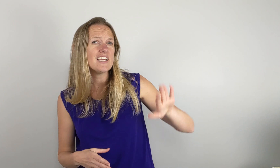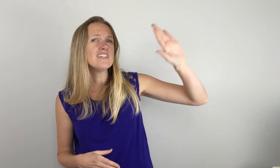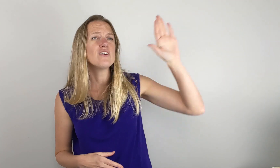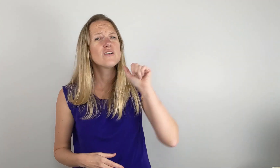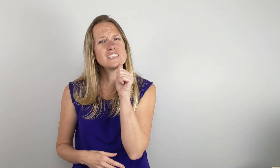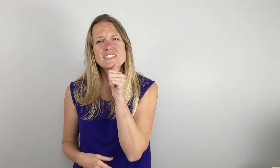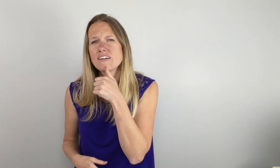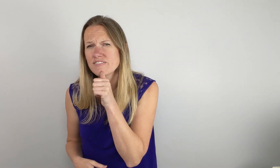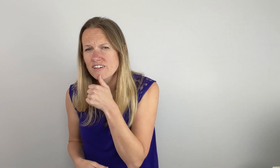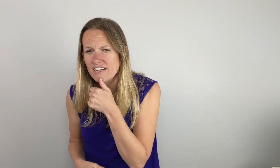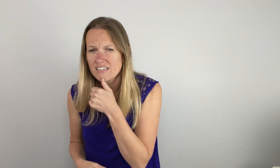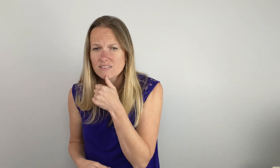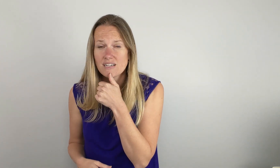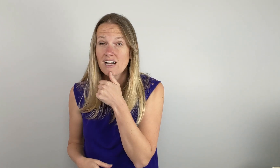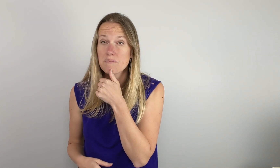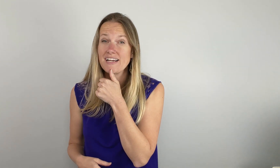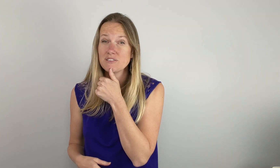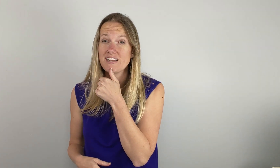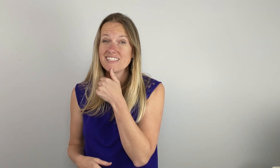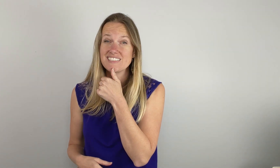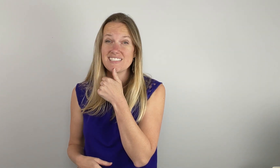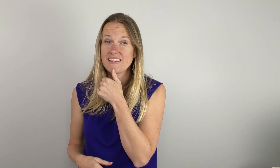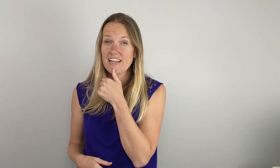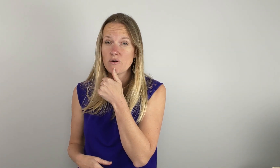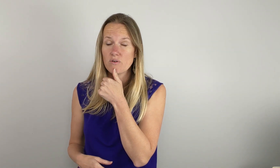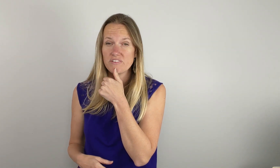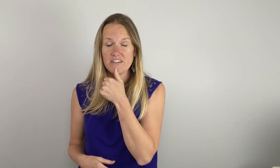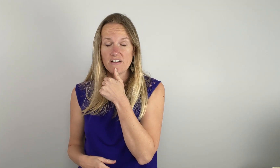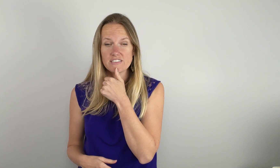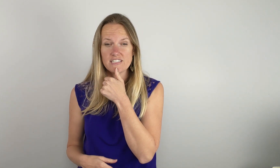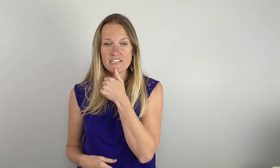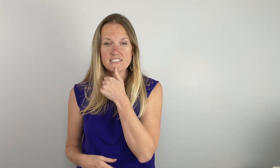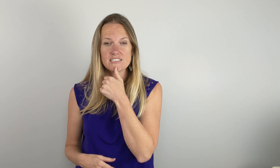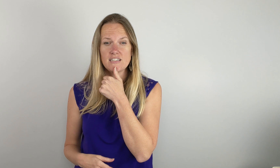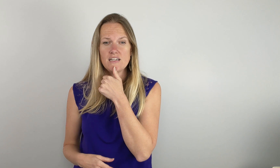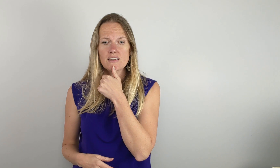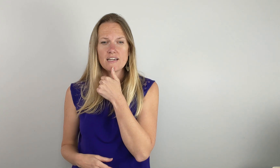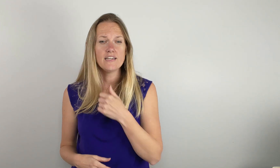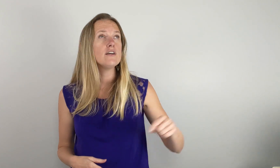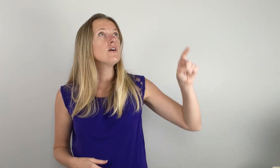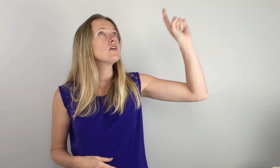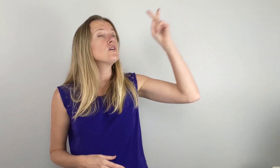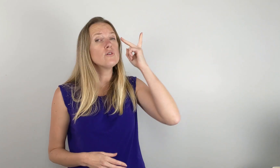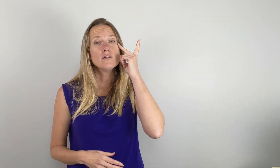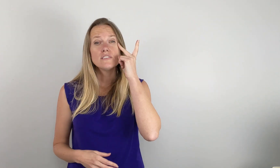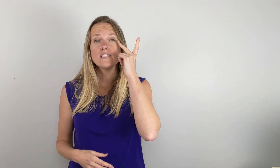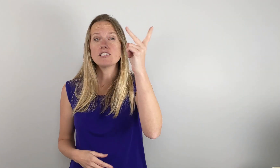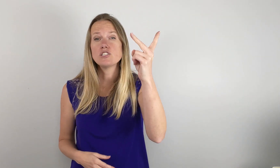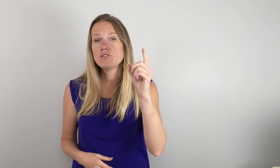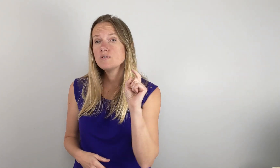in your suffering, I imagine when I actually sign that, I won't fit in all the signs, okay? You saw to